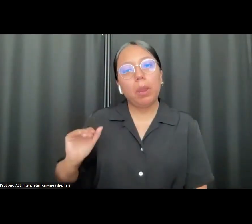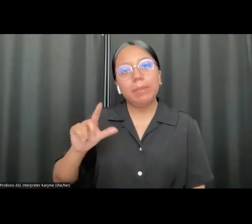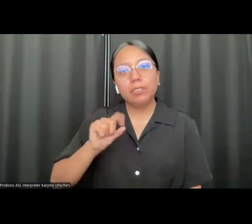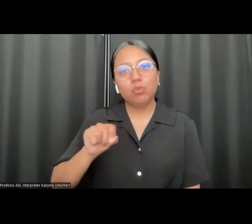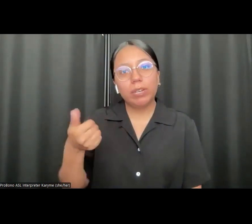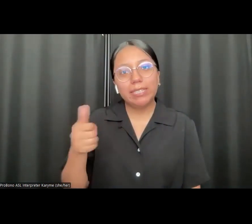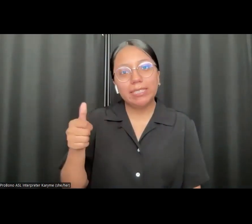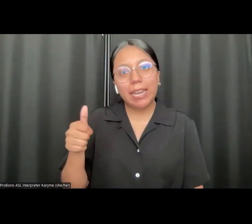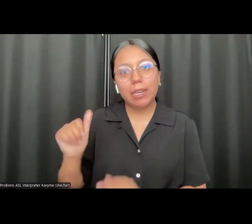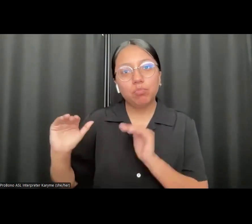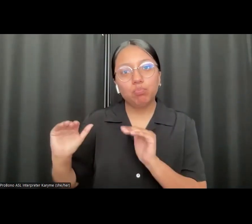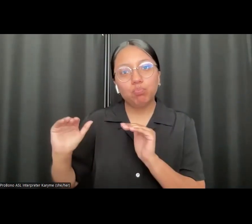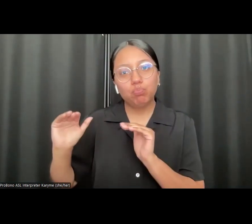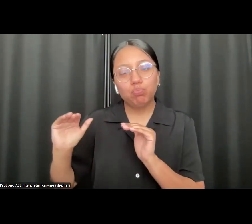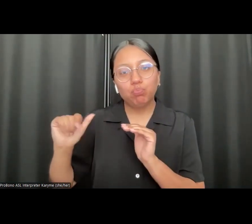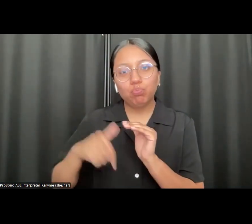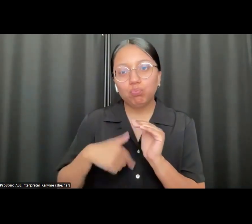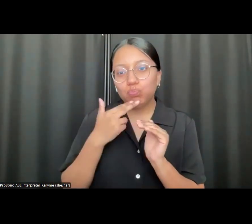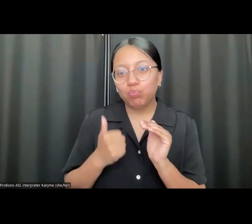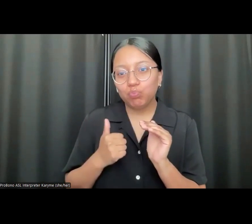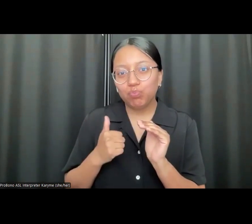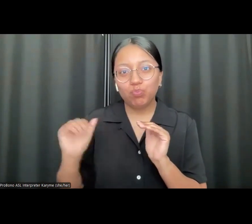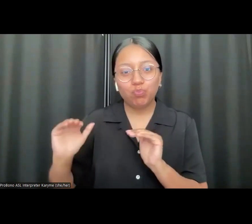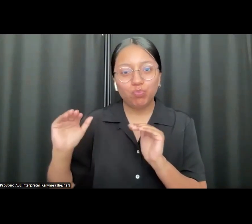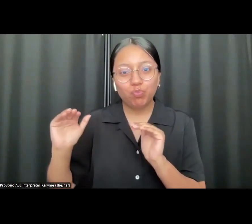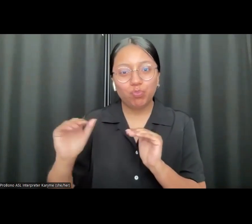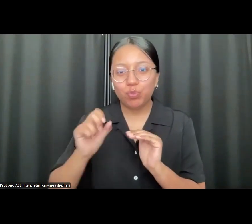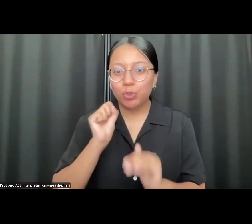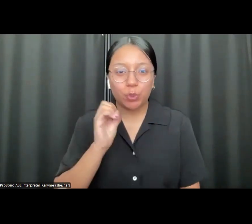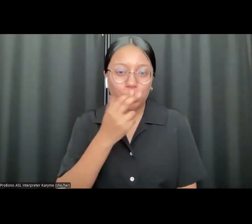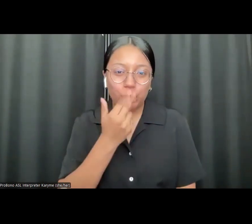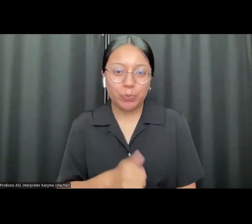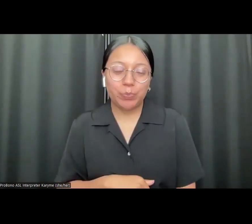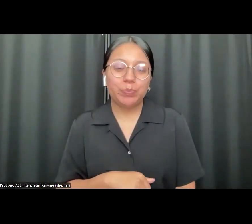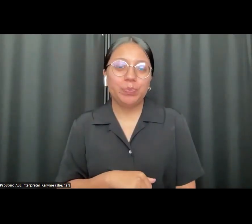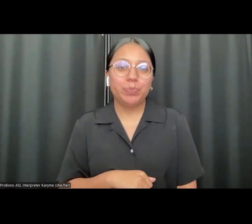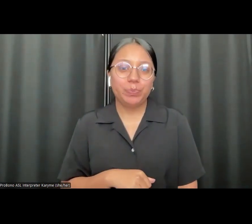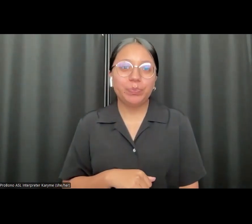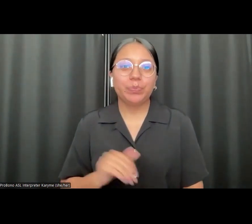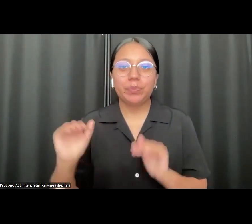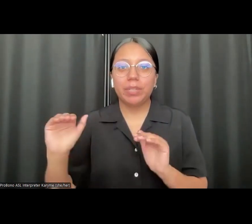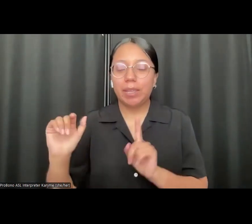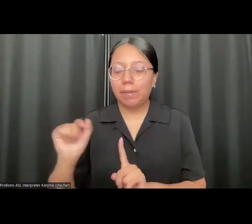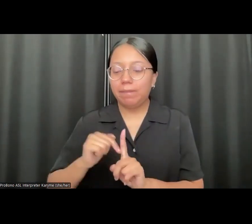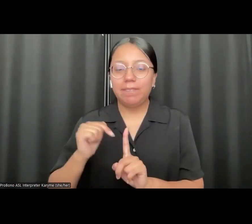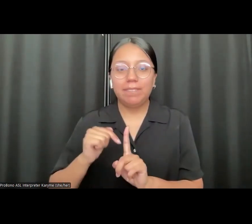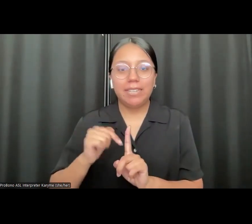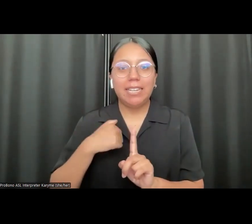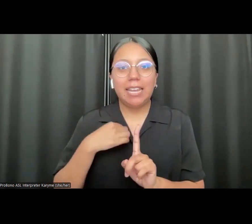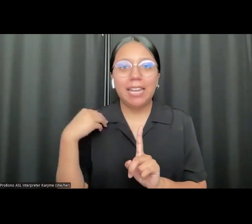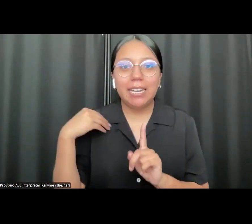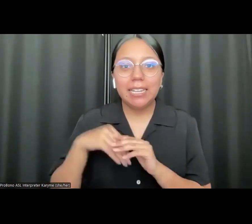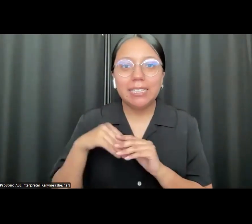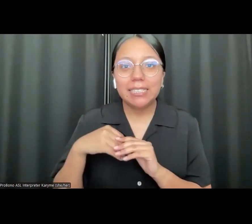little. We were we were dorks. So I'm standing wearing an Insight t-shirt and she's sitting in her chair with her